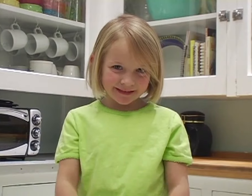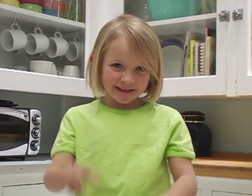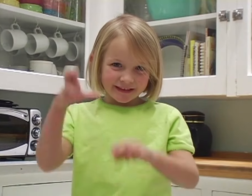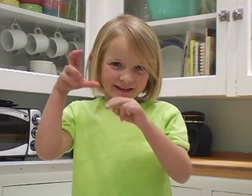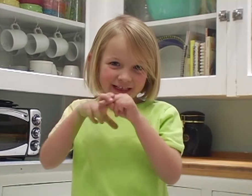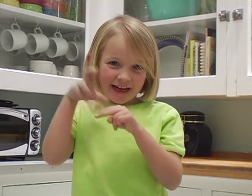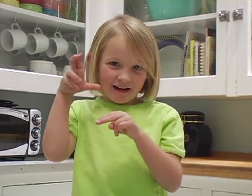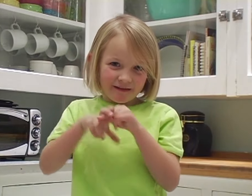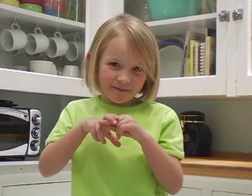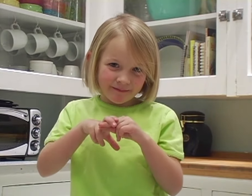Chair.